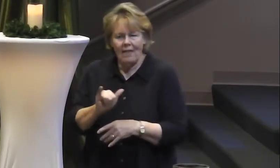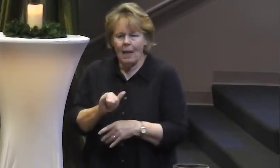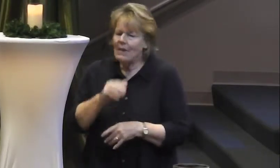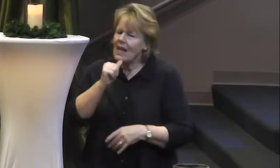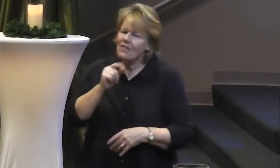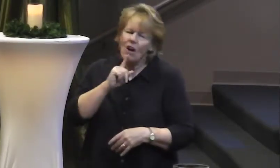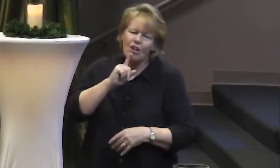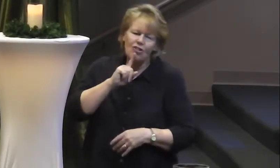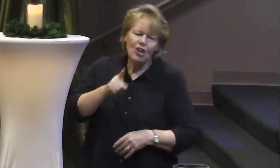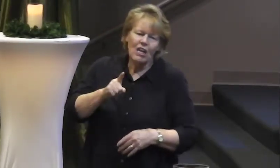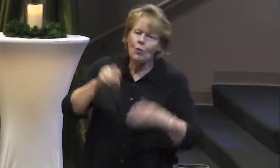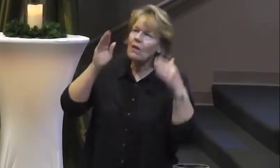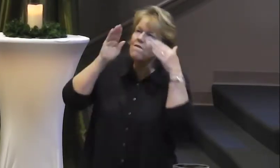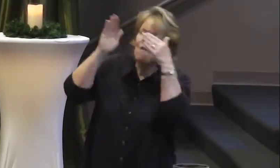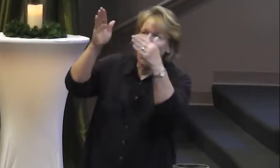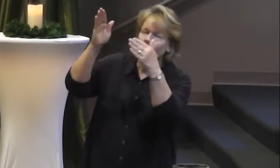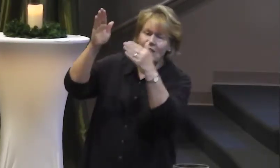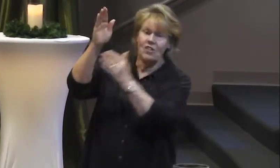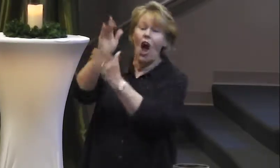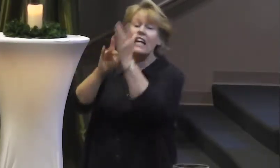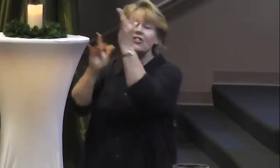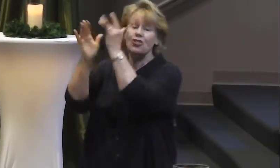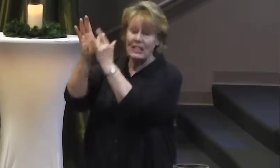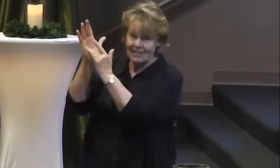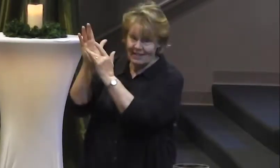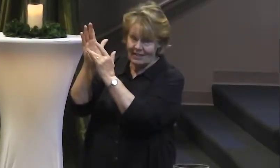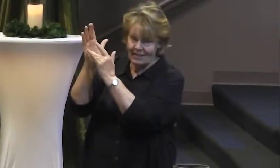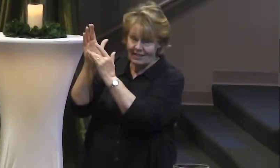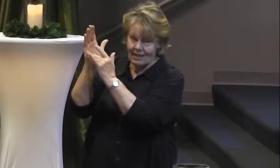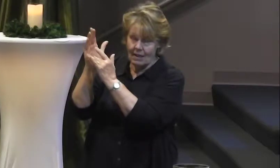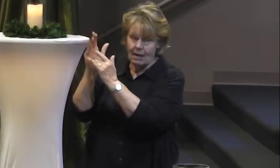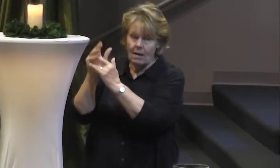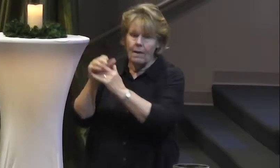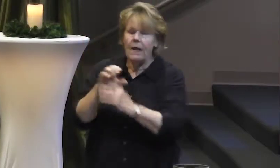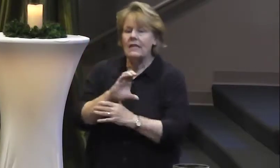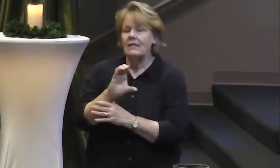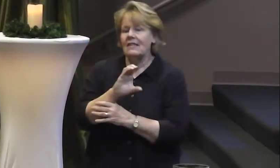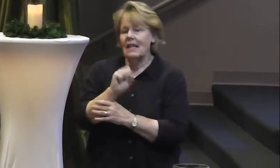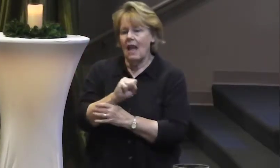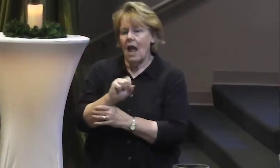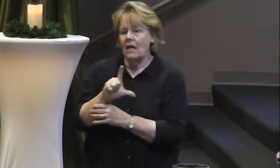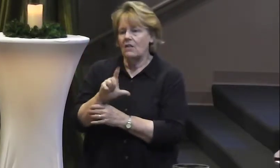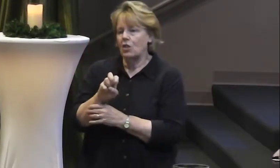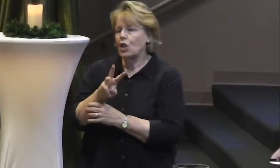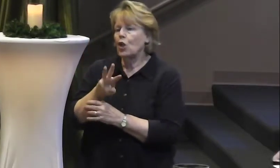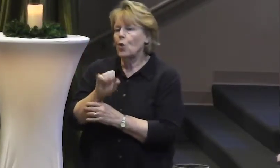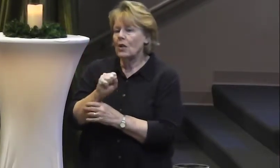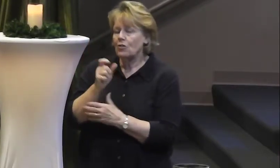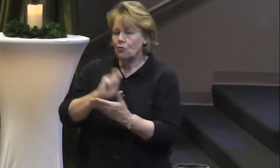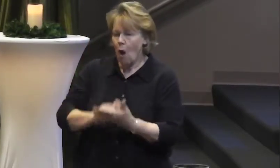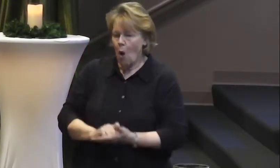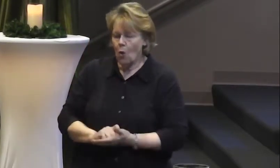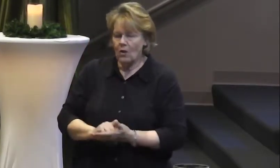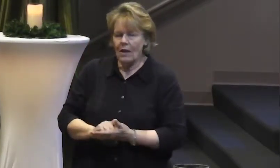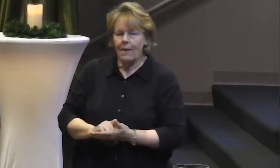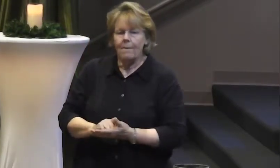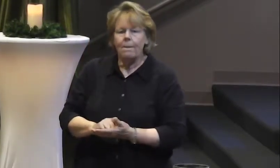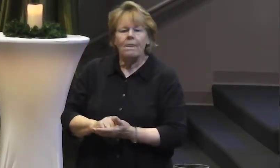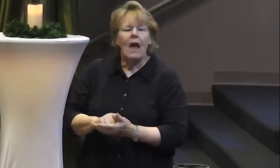genuine living with Jesus. So here's what C.S. Lewis has to say about this. He says that continually looking forward to the eternal world